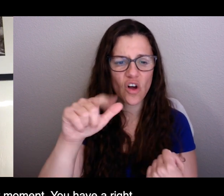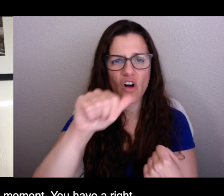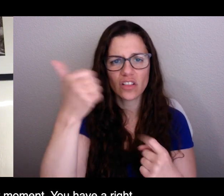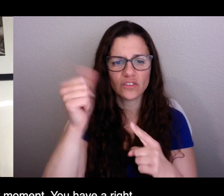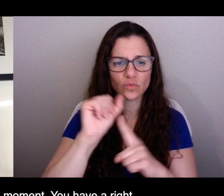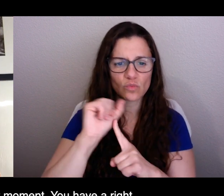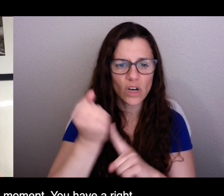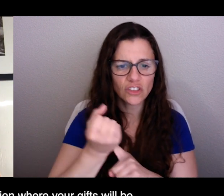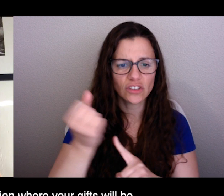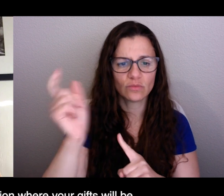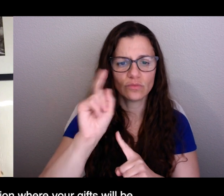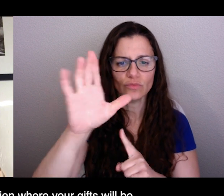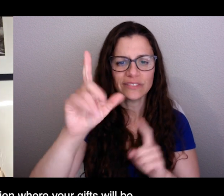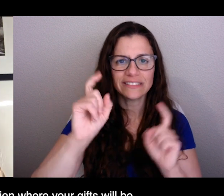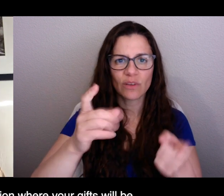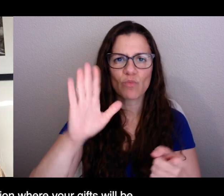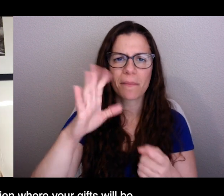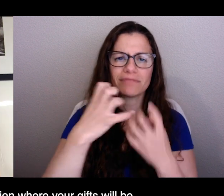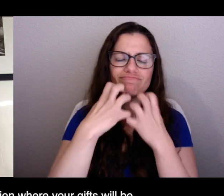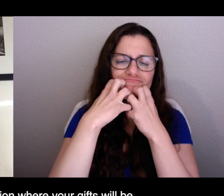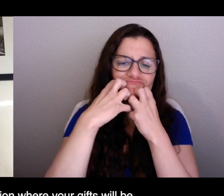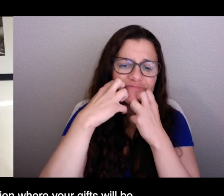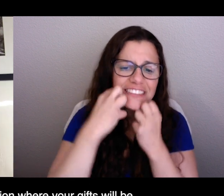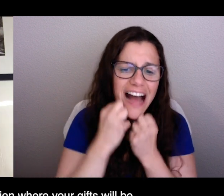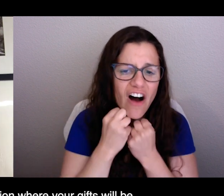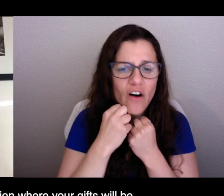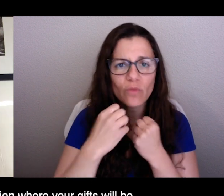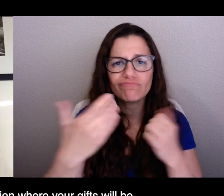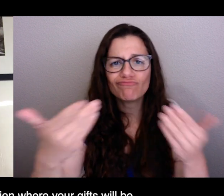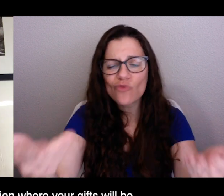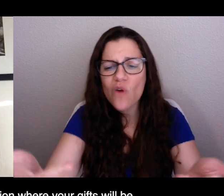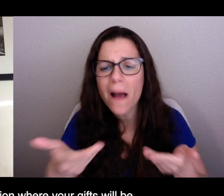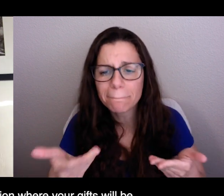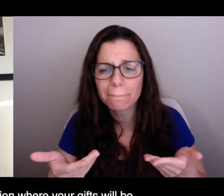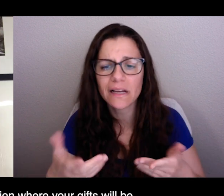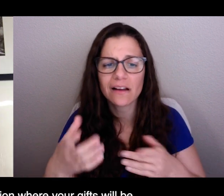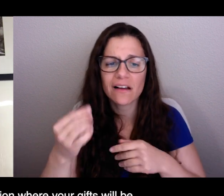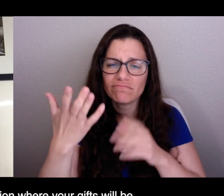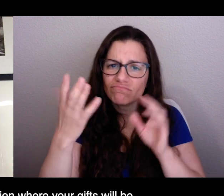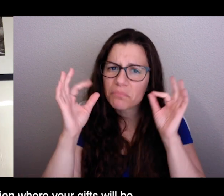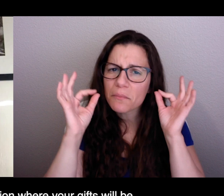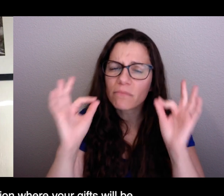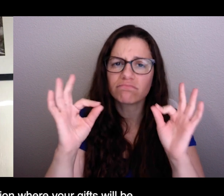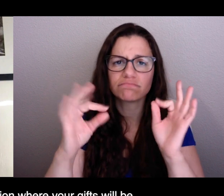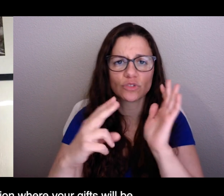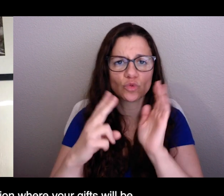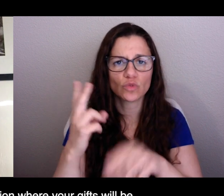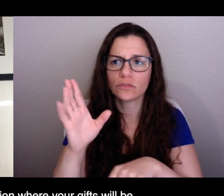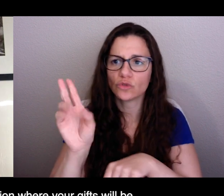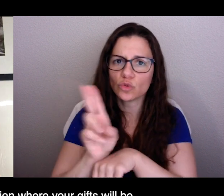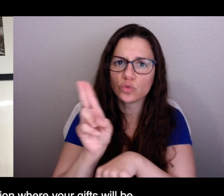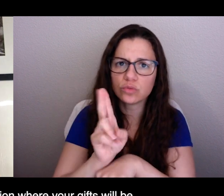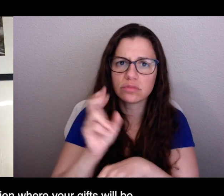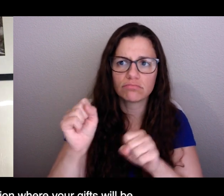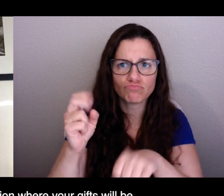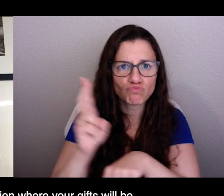energy, save your strength for another situation where your gifts will be truly